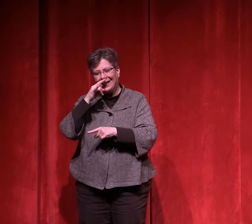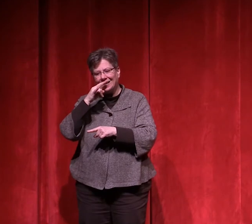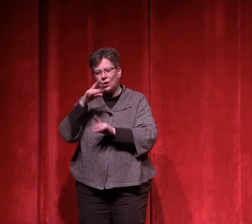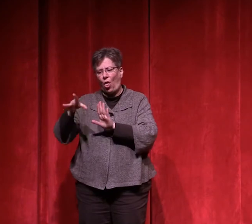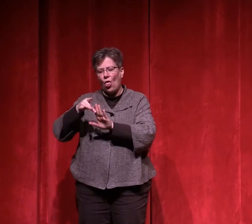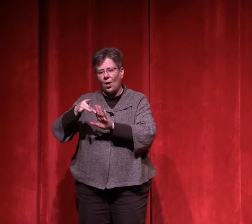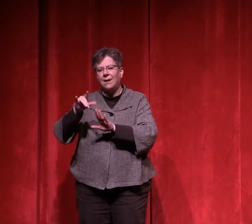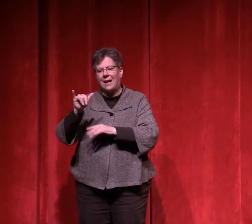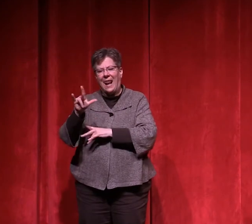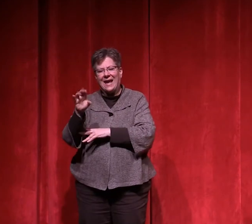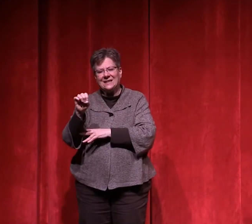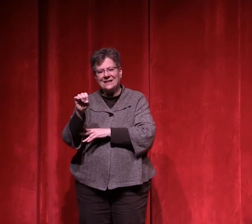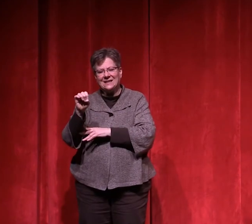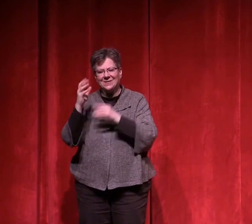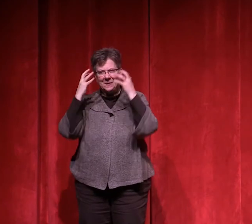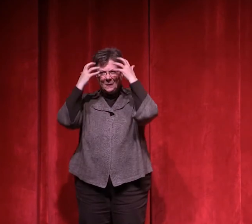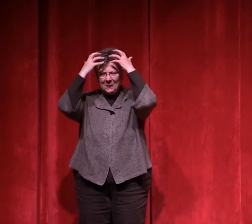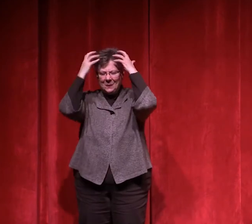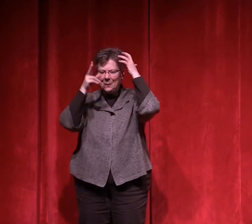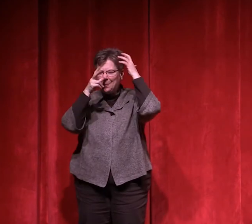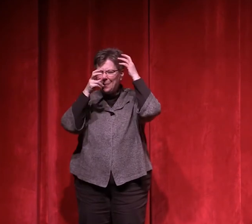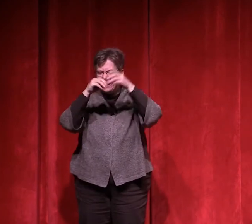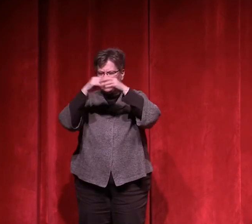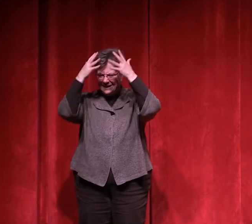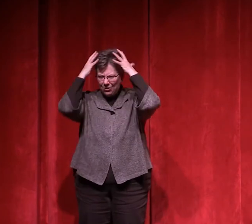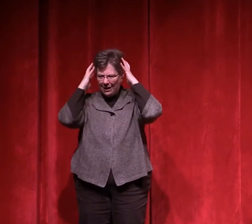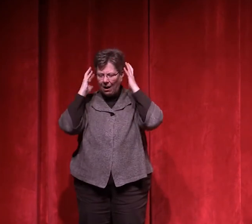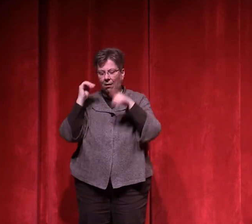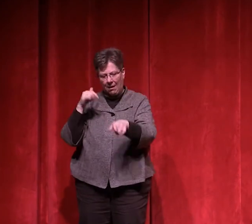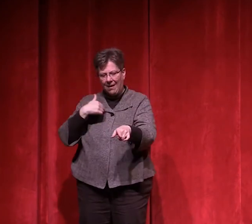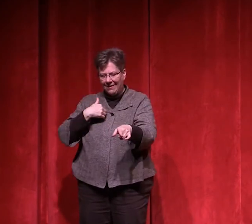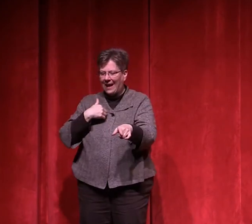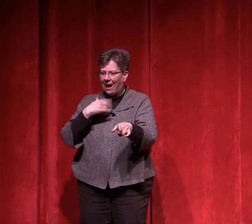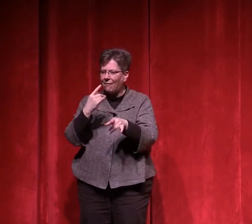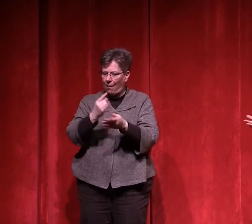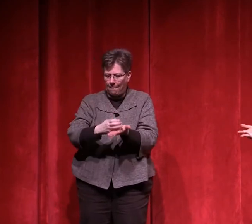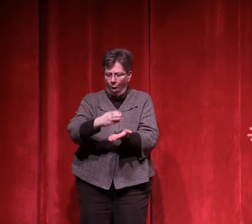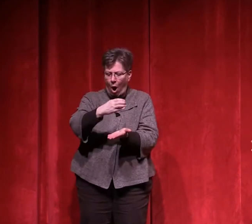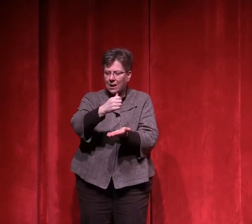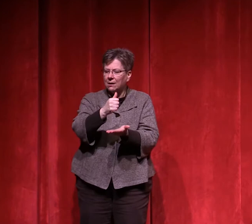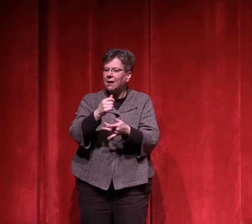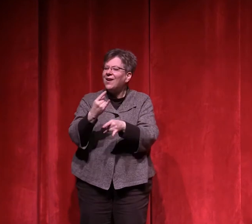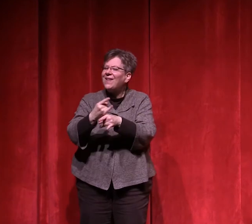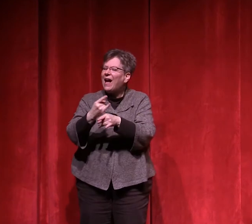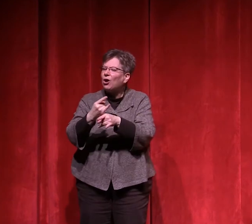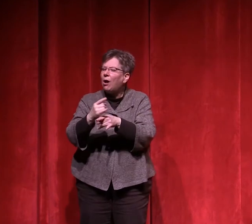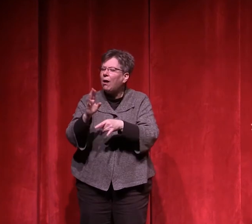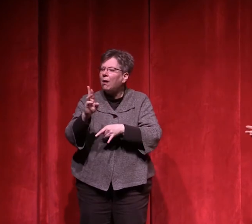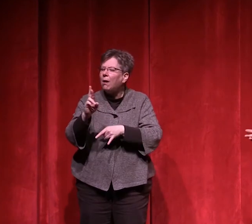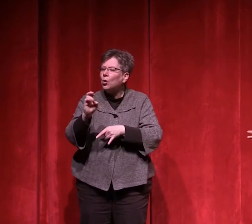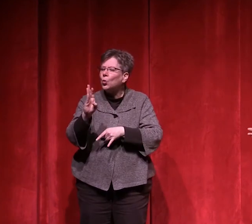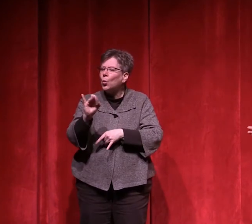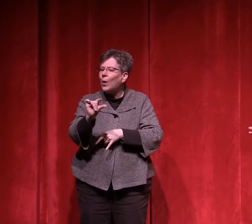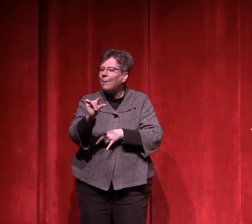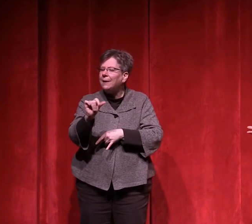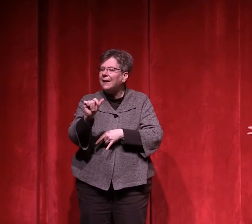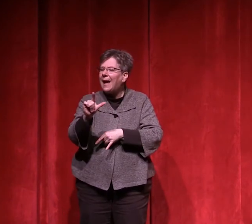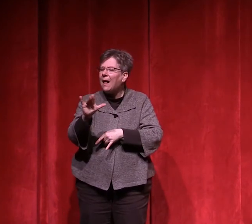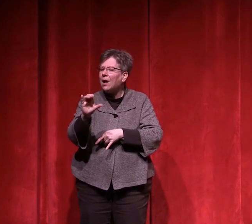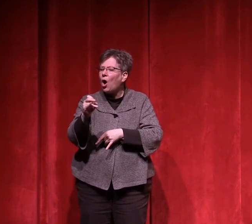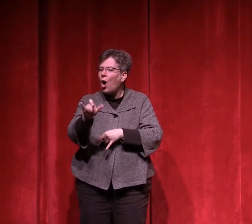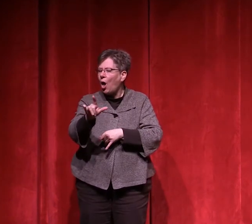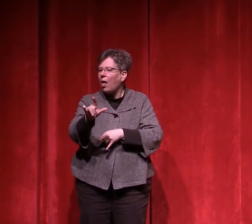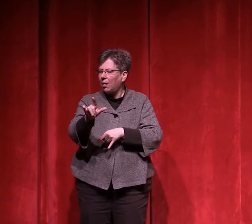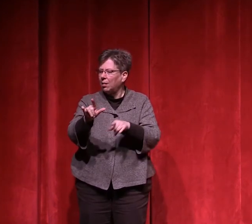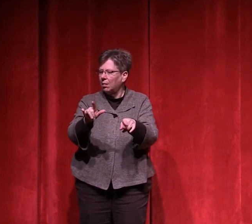Right? So there's this bottle of rubbing alcohol on the counter because my kids have lice. Why? Because